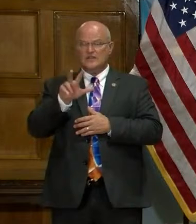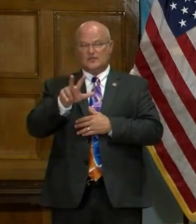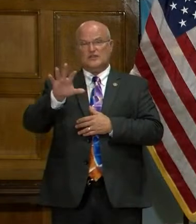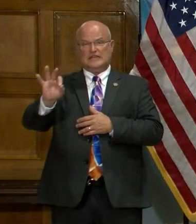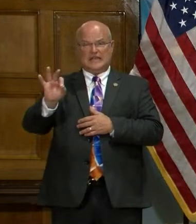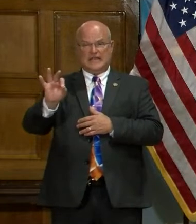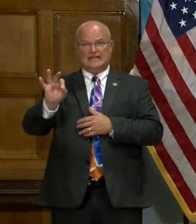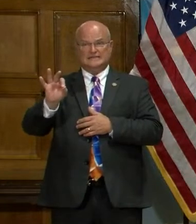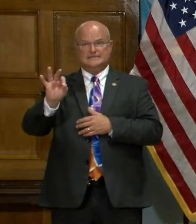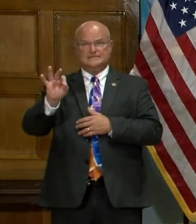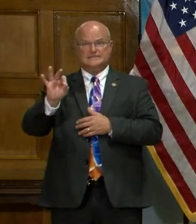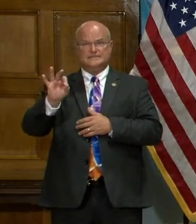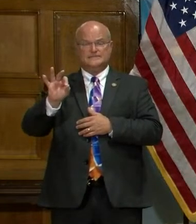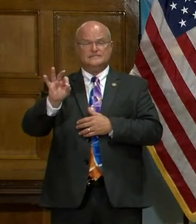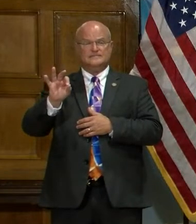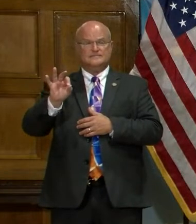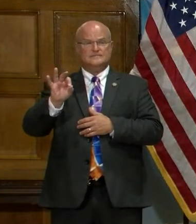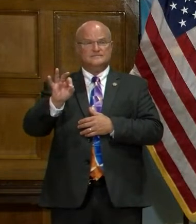4,939